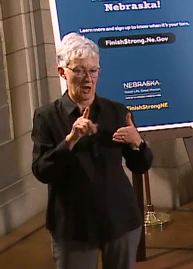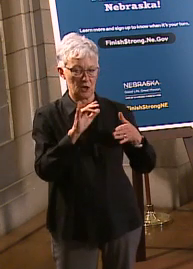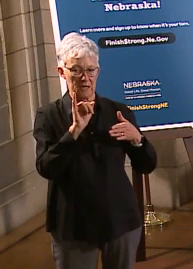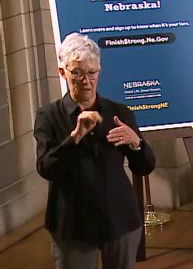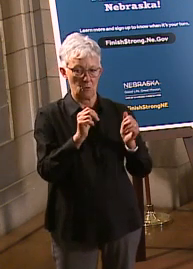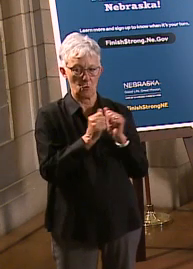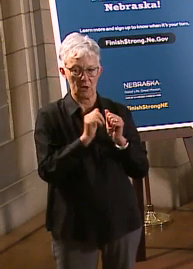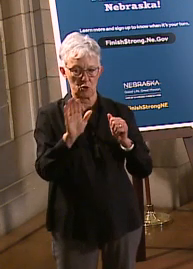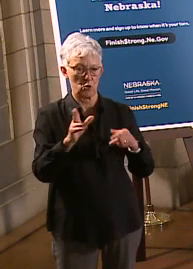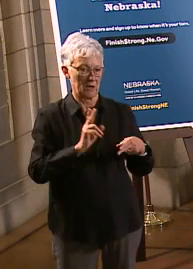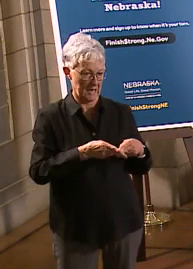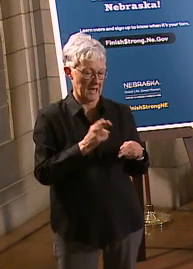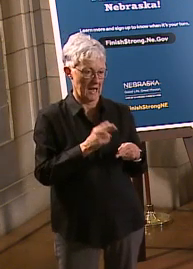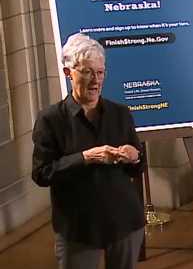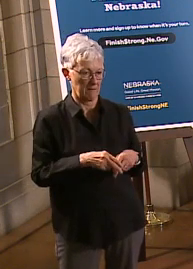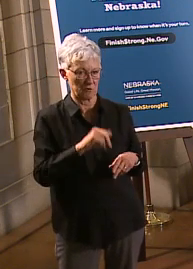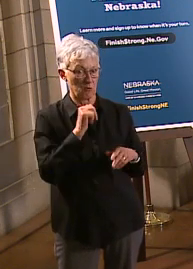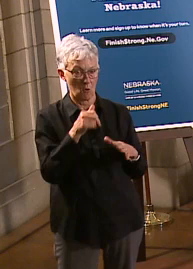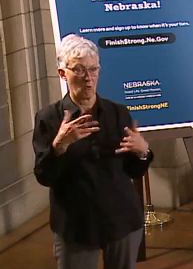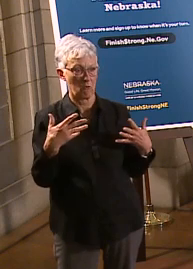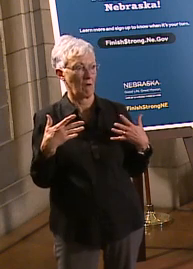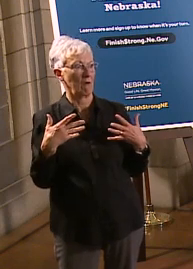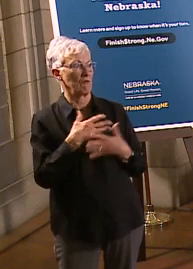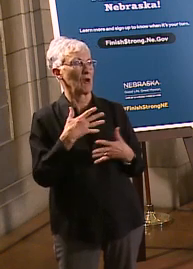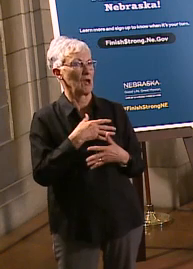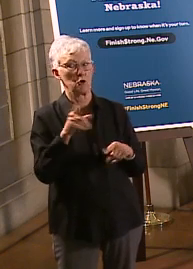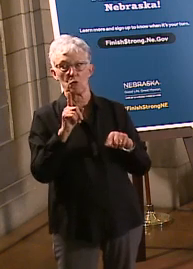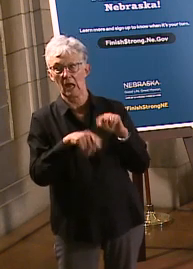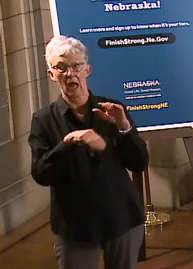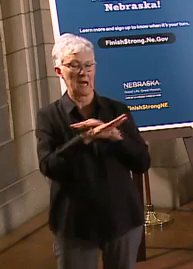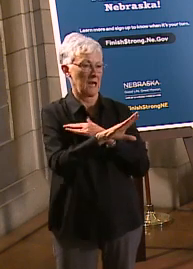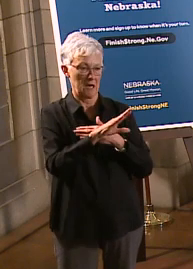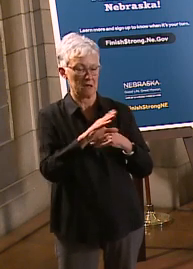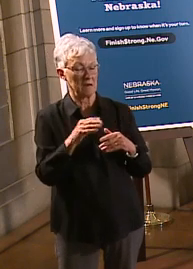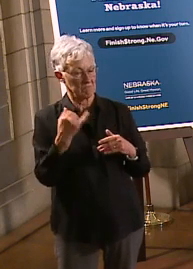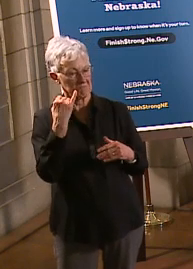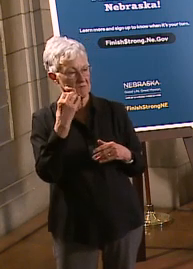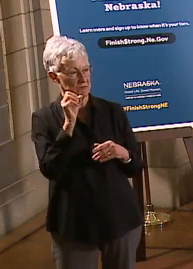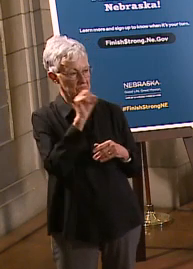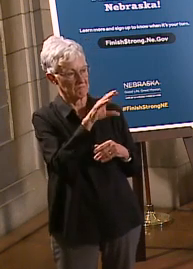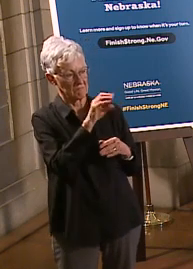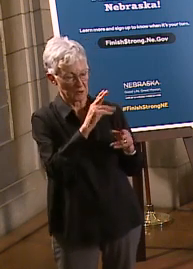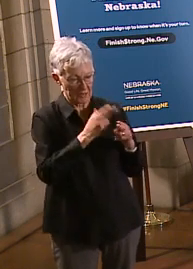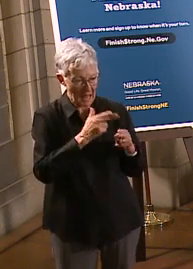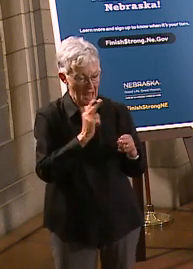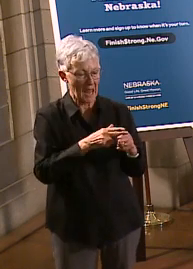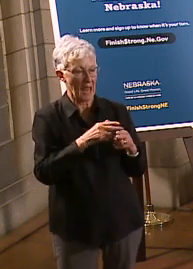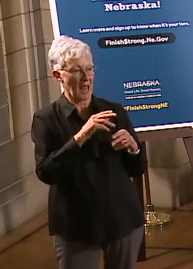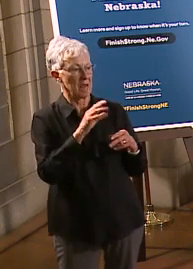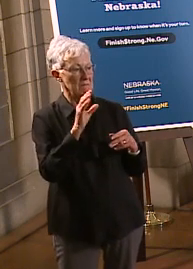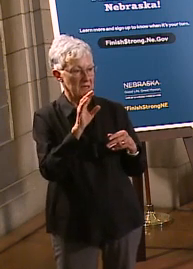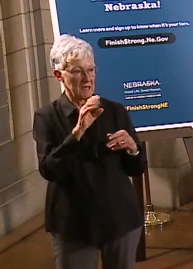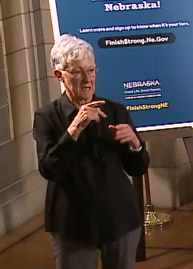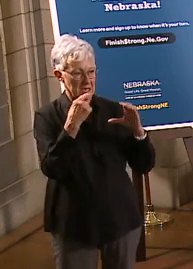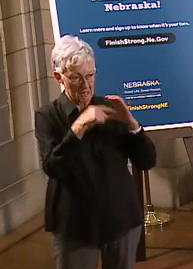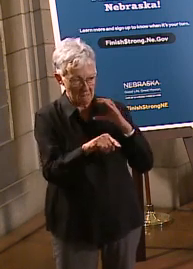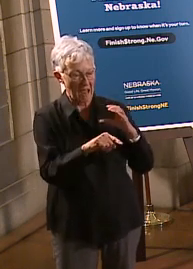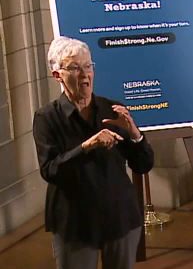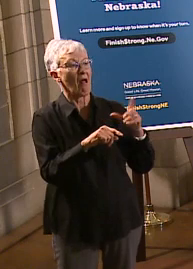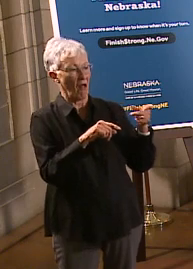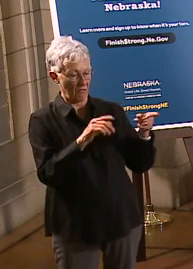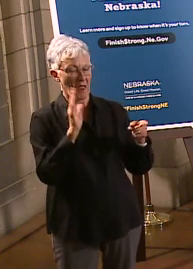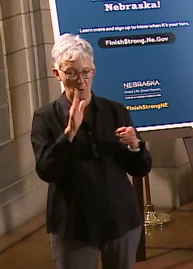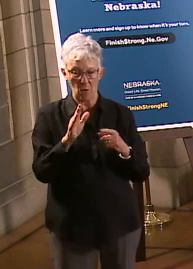If you're halfway there and you forget your email, you'll be fine, okay? So just a last couple